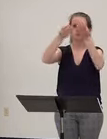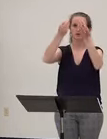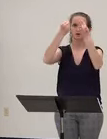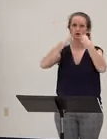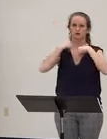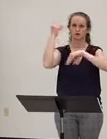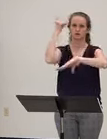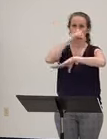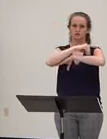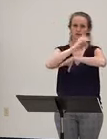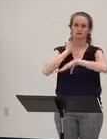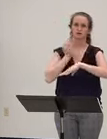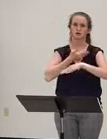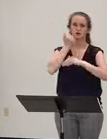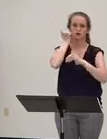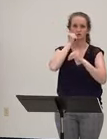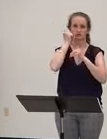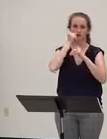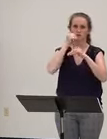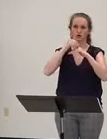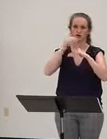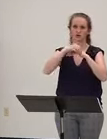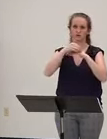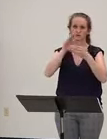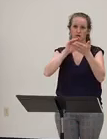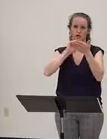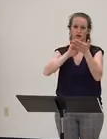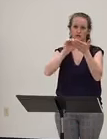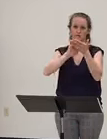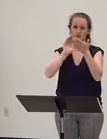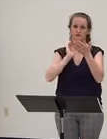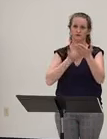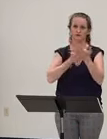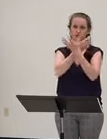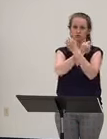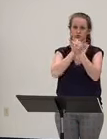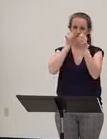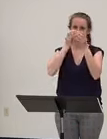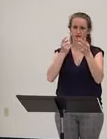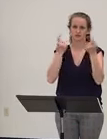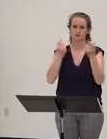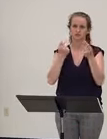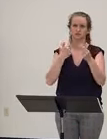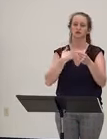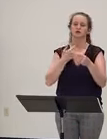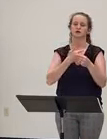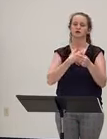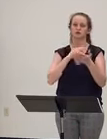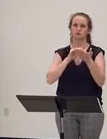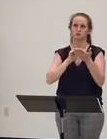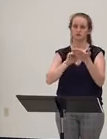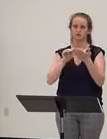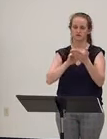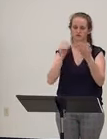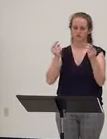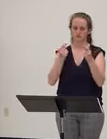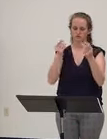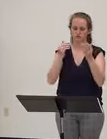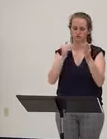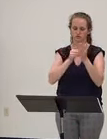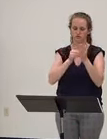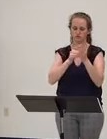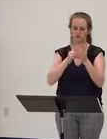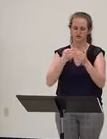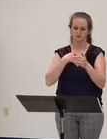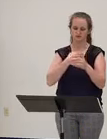heaven. Give us this day our daily bread, and forgive us our trespasses, as we forgive